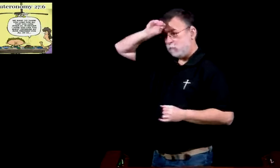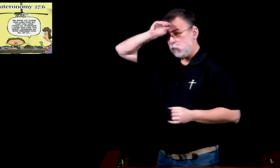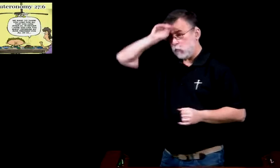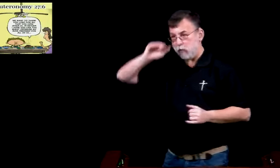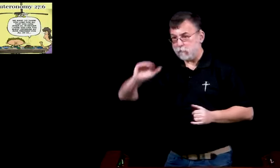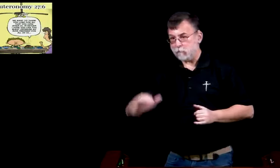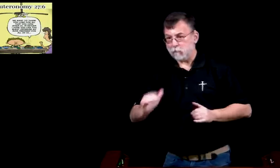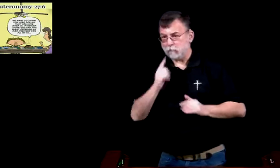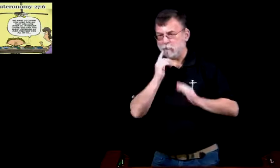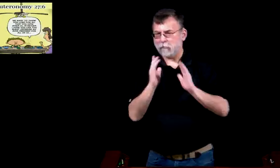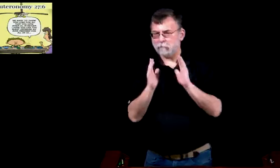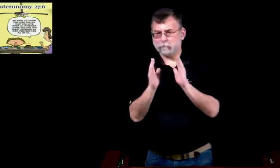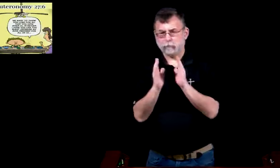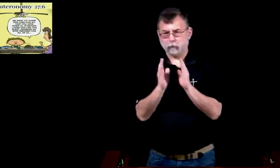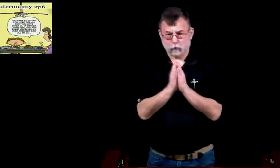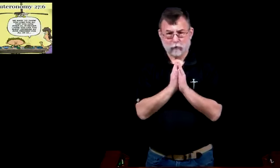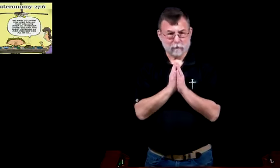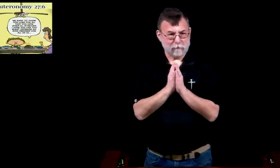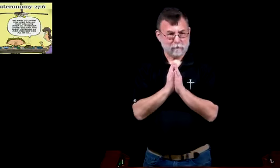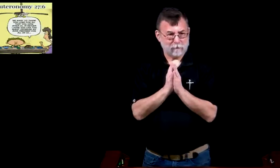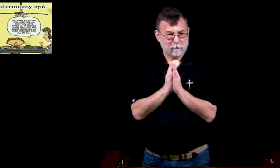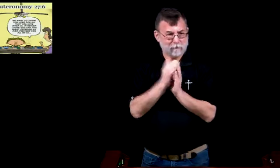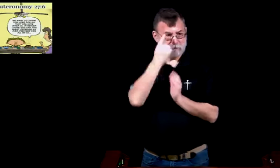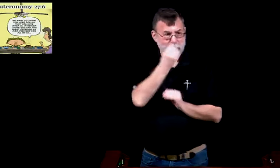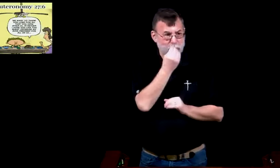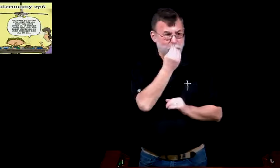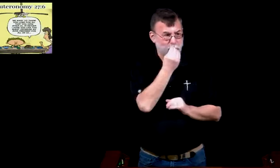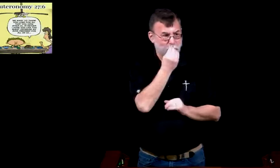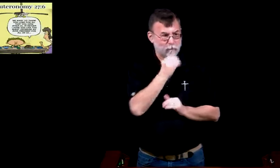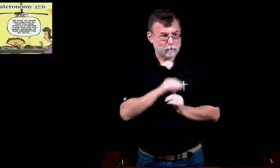So the little boy is praying over their meal.